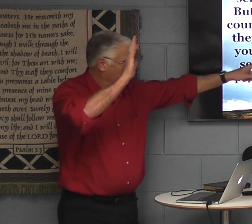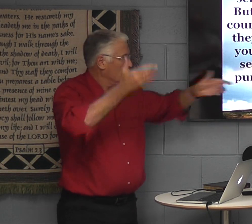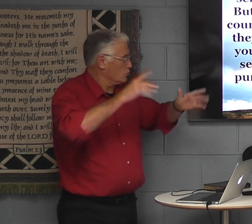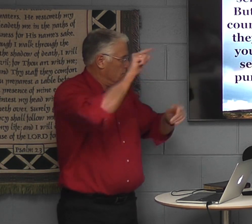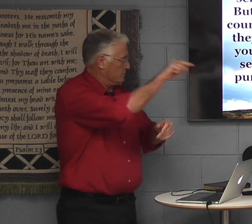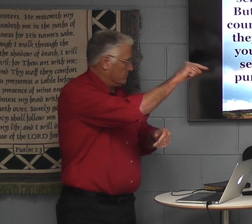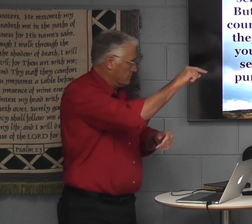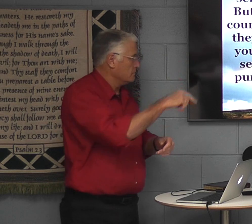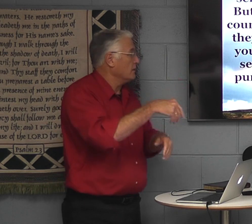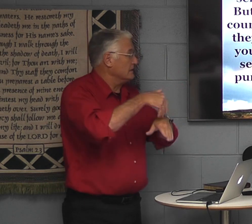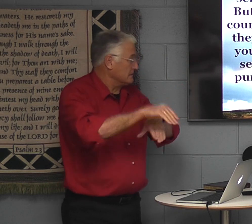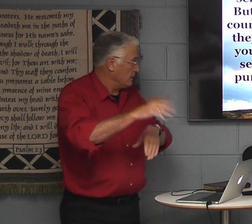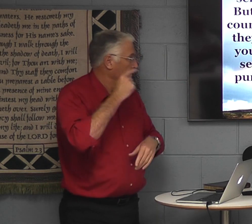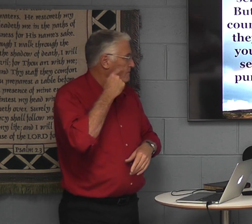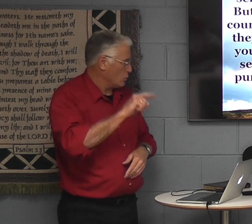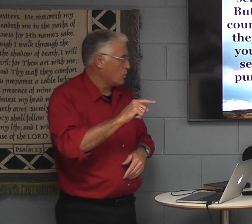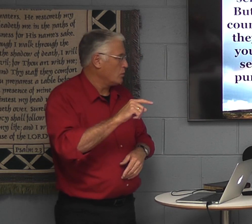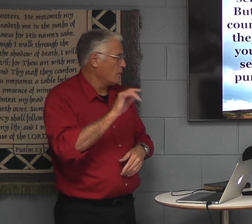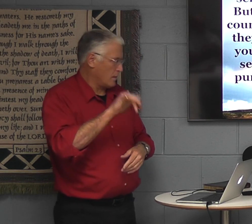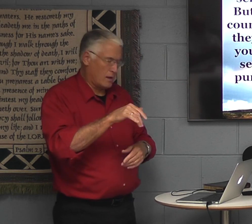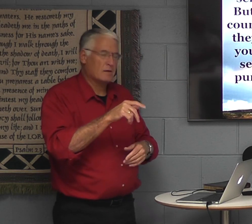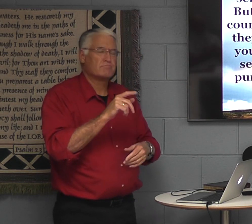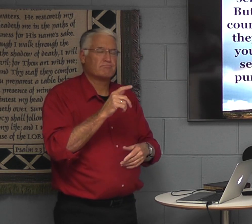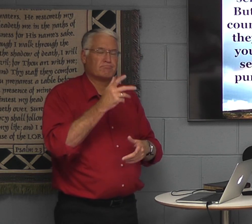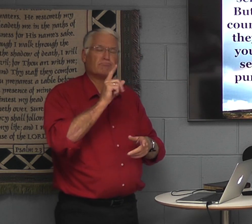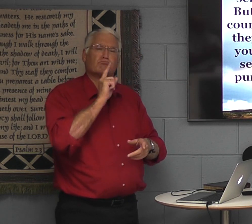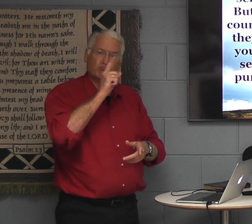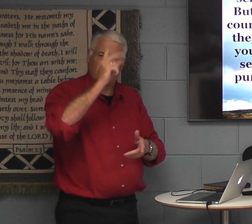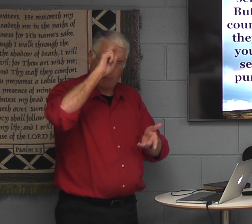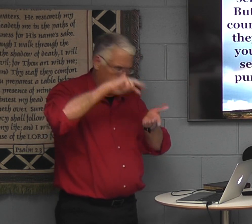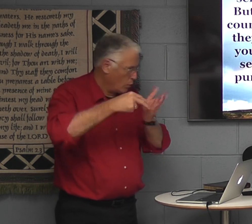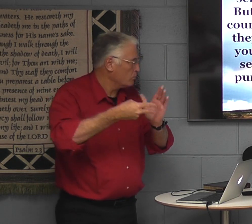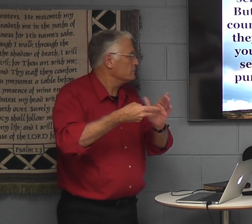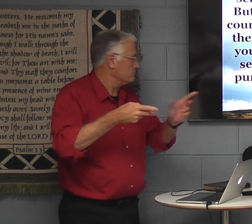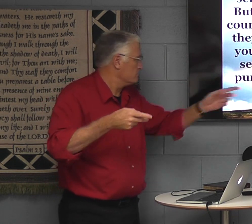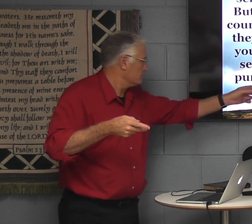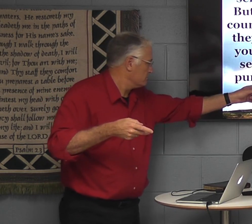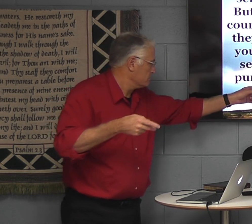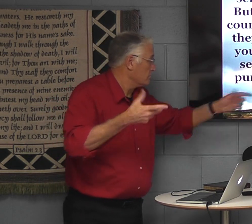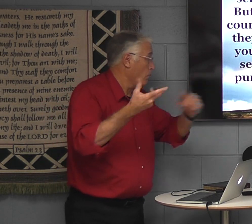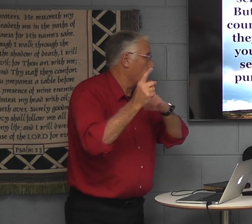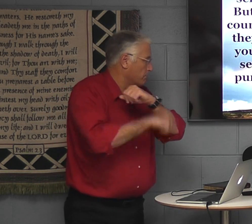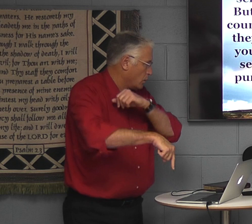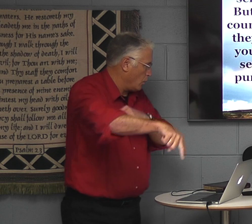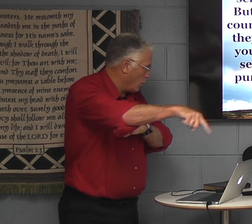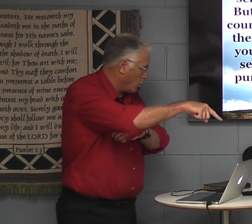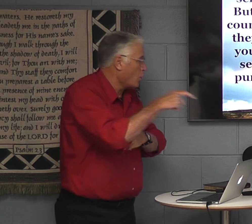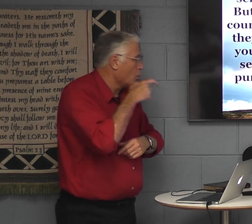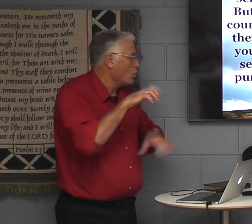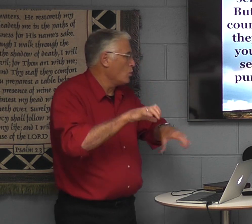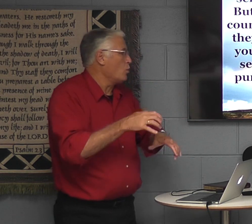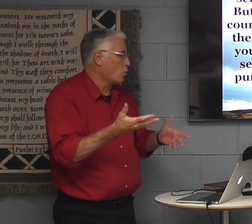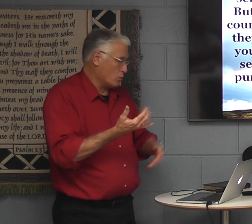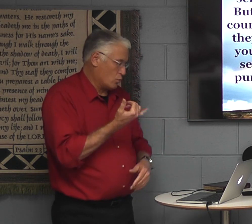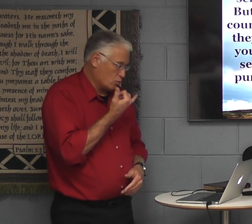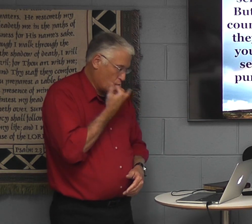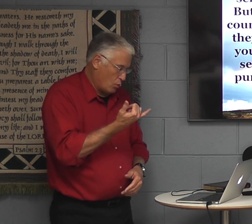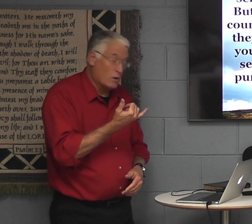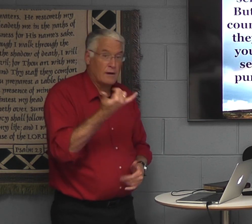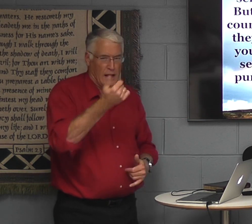And they are God's servants. And they've been sent for the very purpose of punishing those who do what is